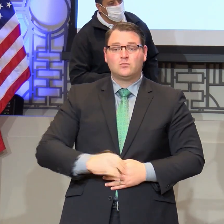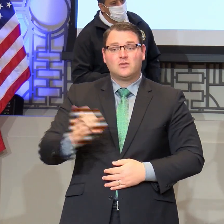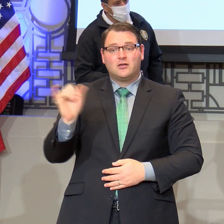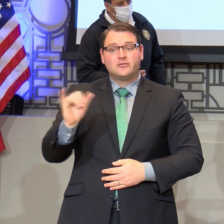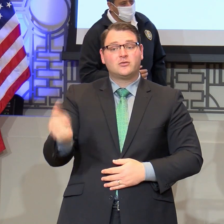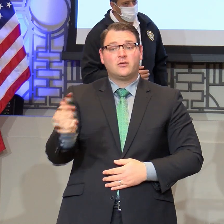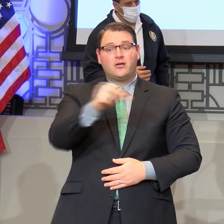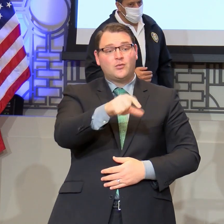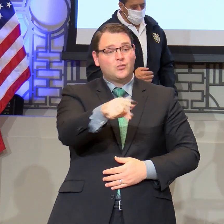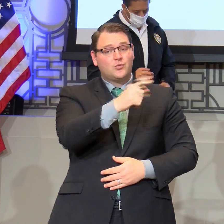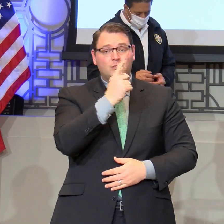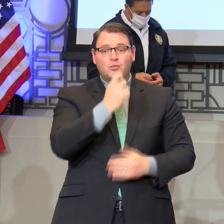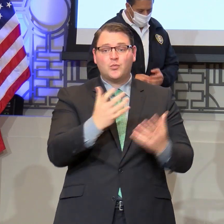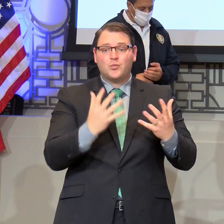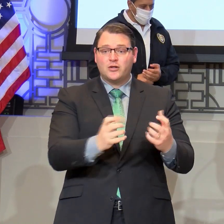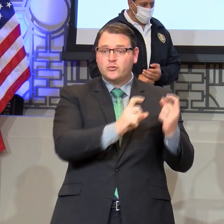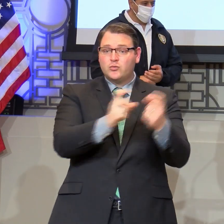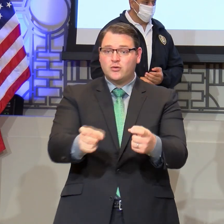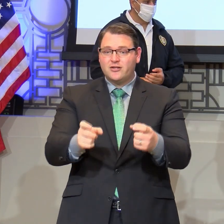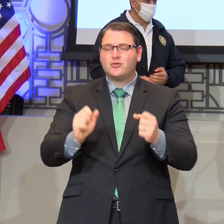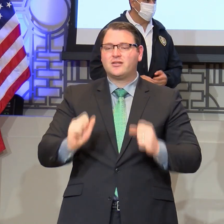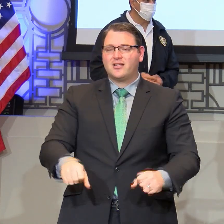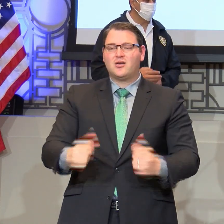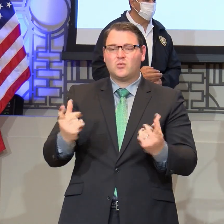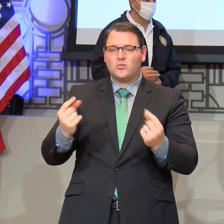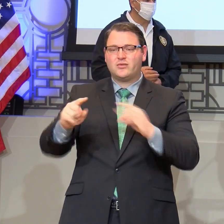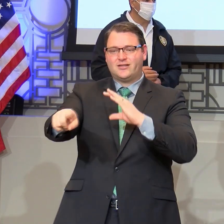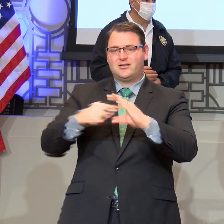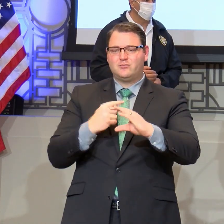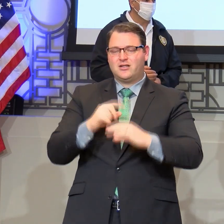an email that you can send,